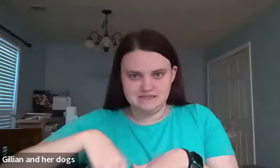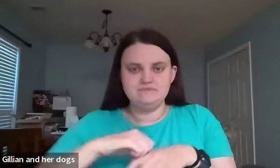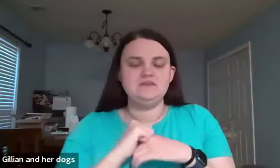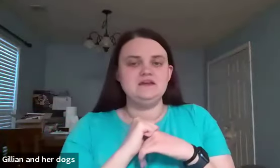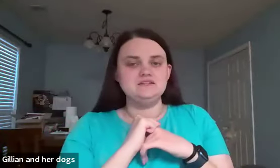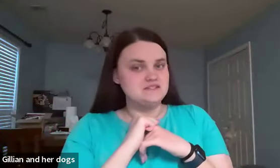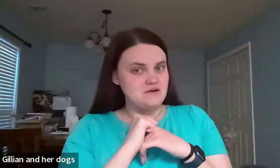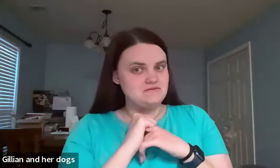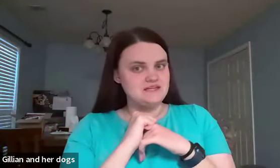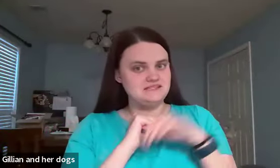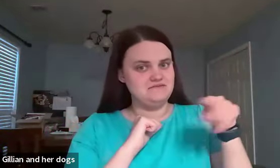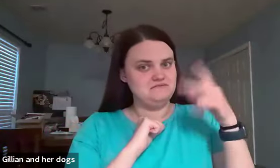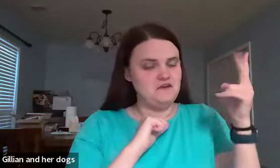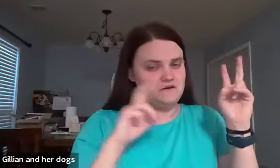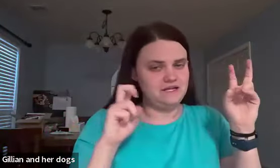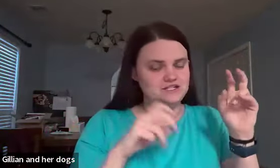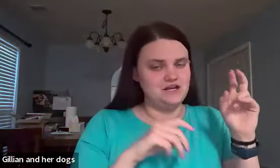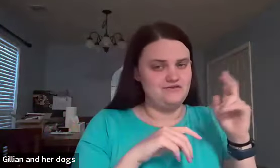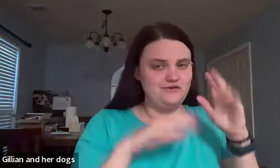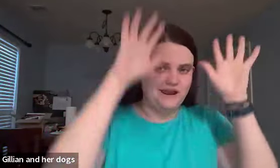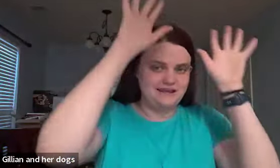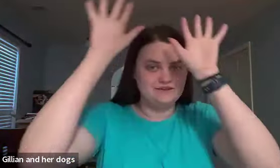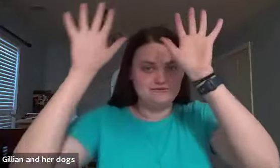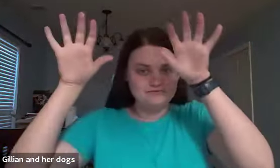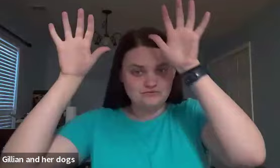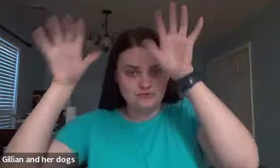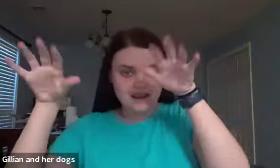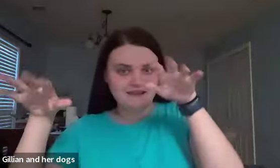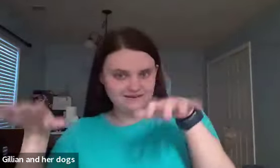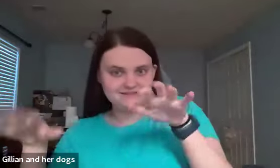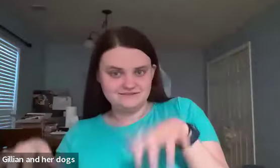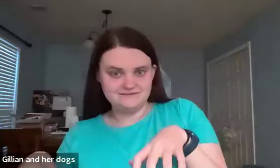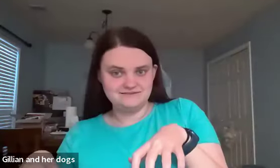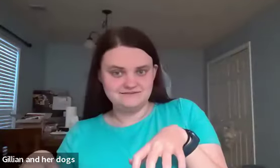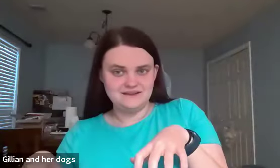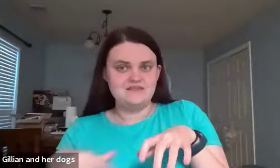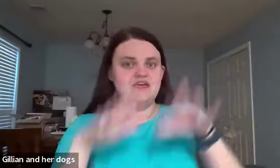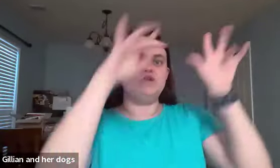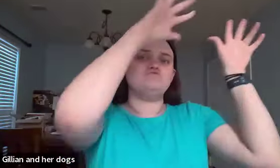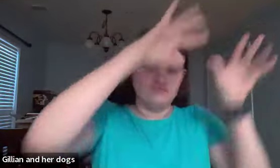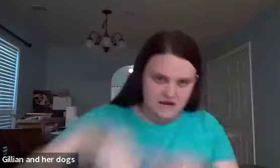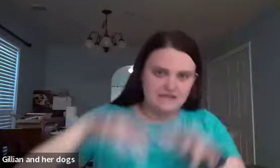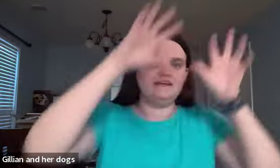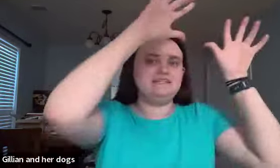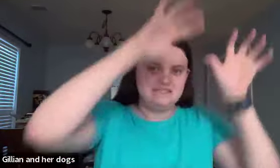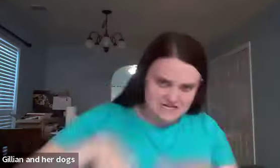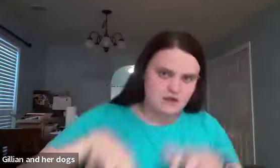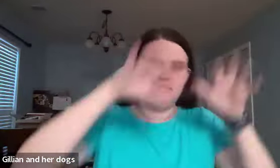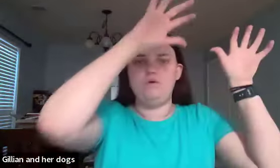crazy. So that's the variation of rain. So rain, then rain, like